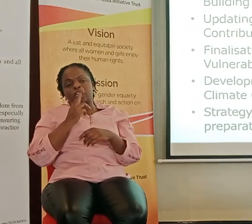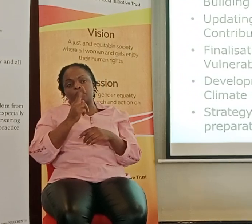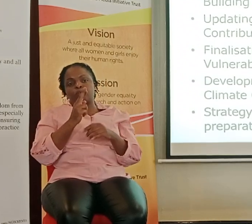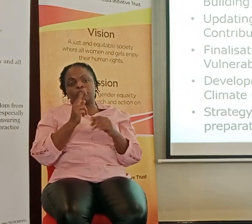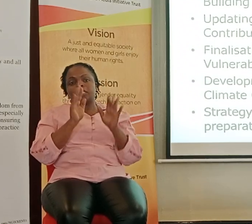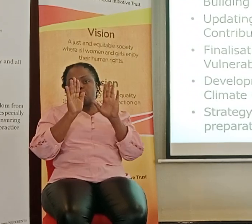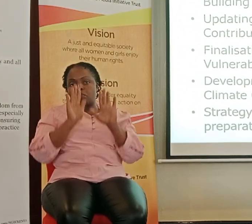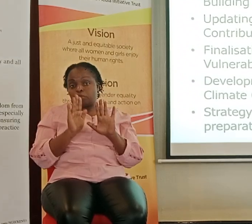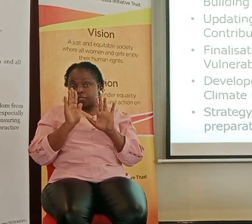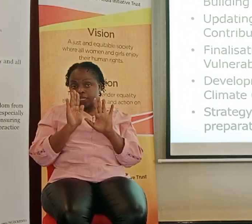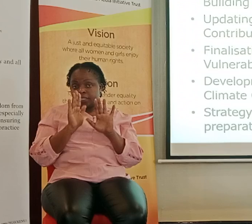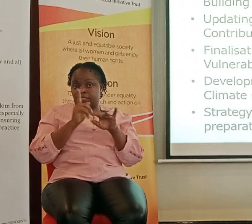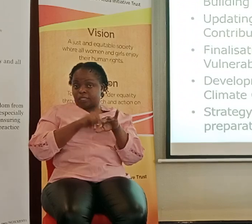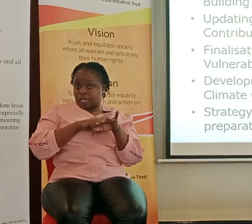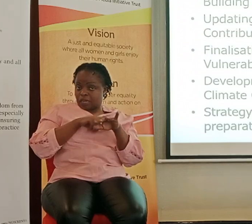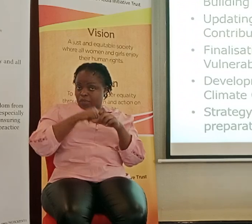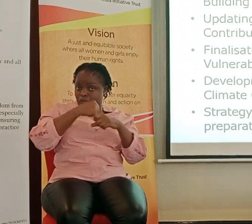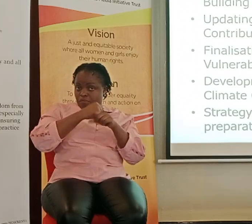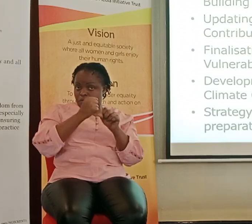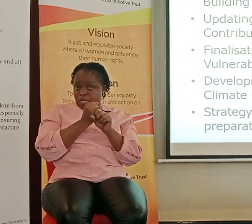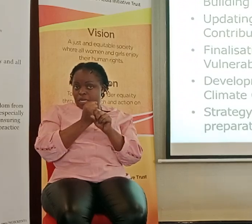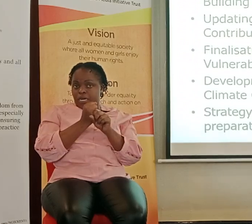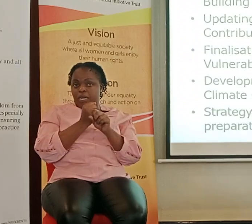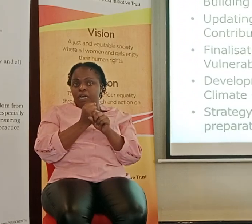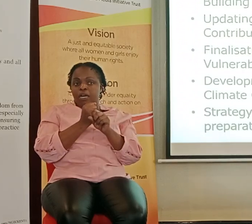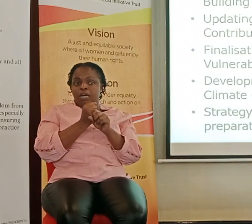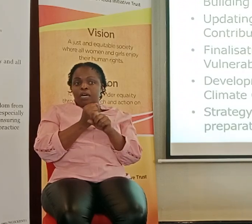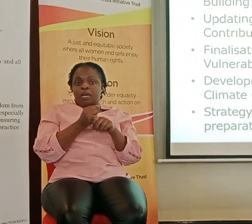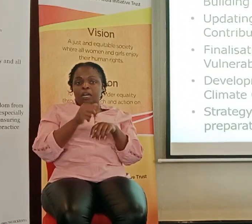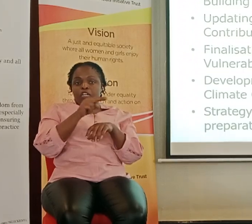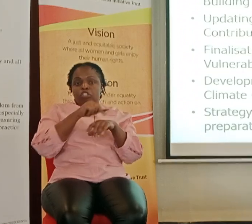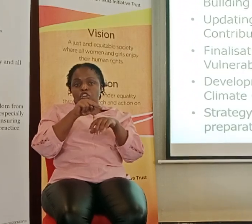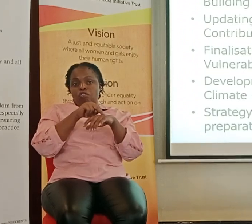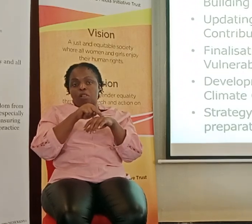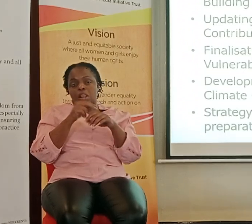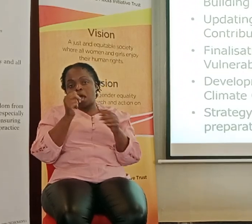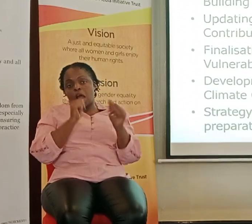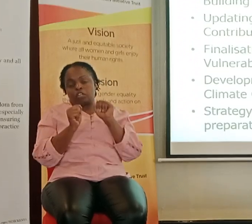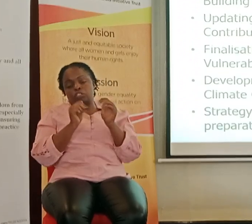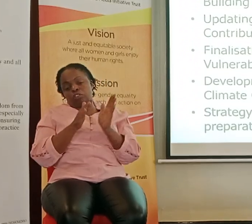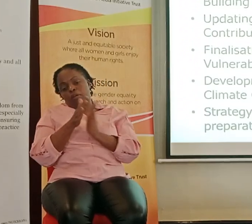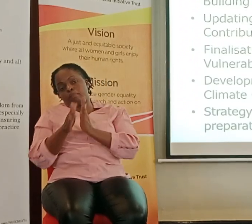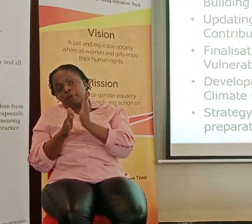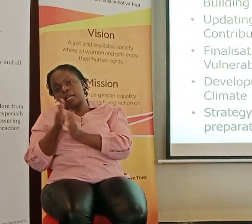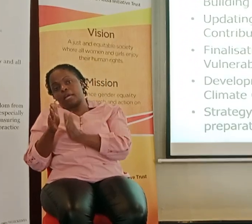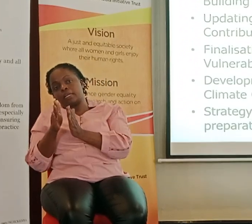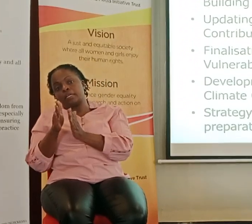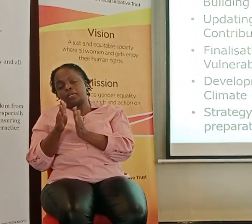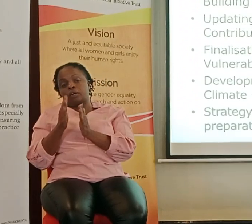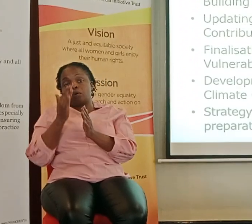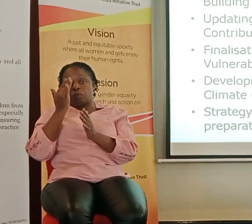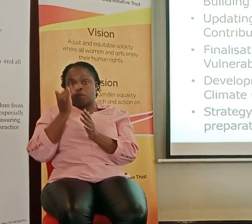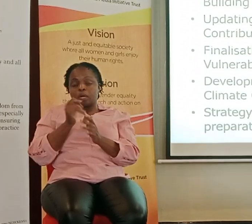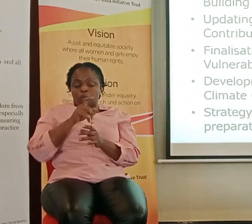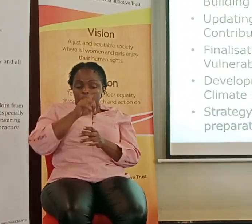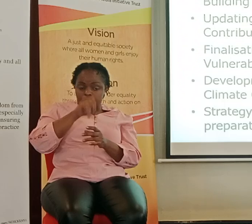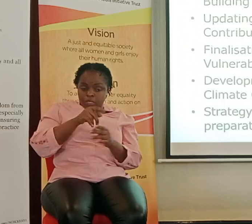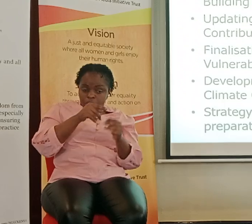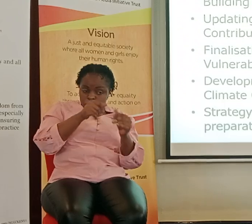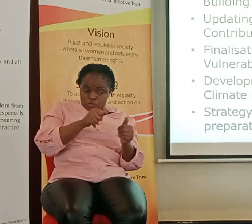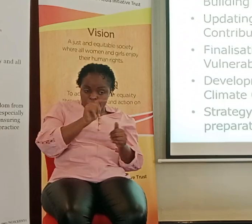develop our national action plan, because we should be addressing